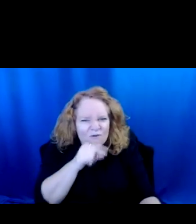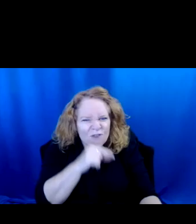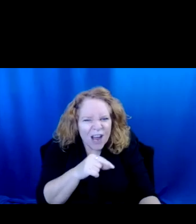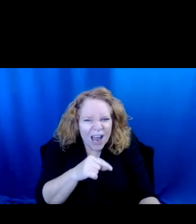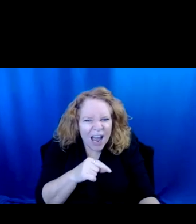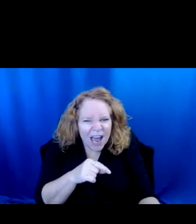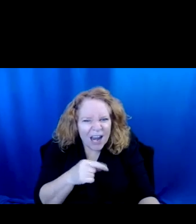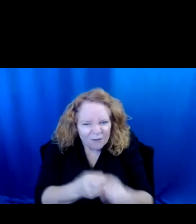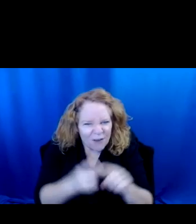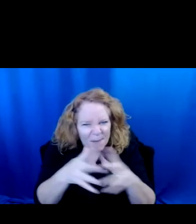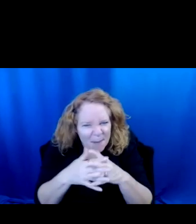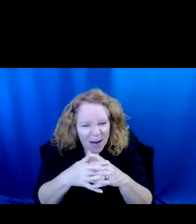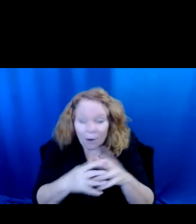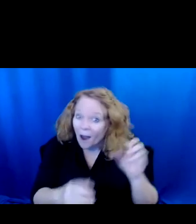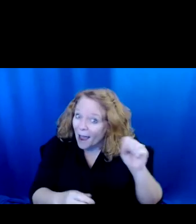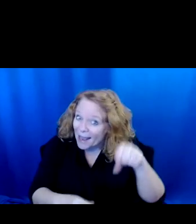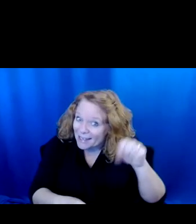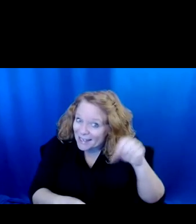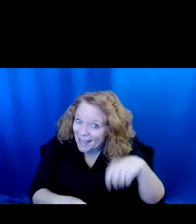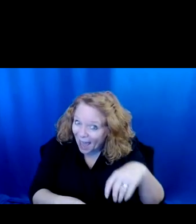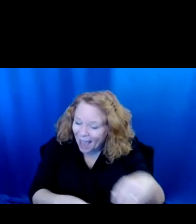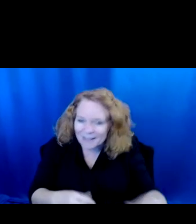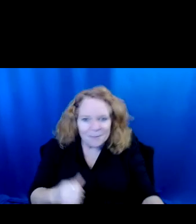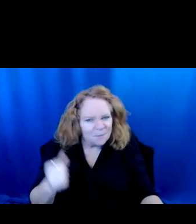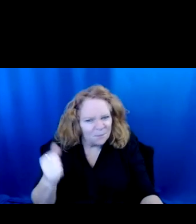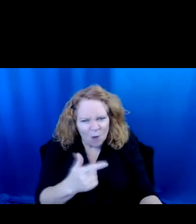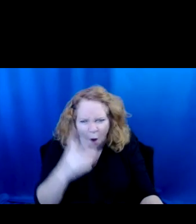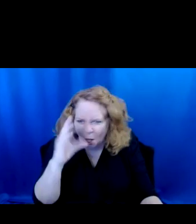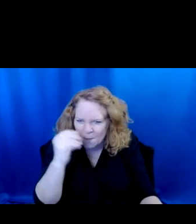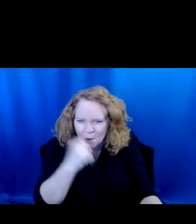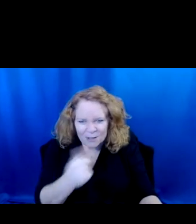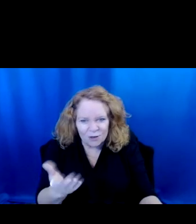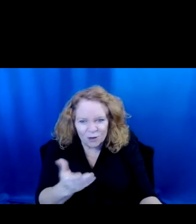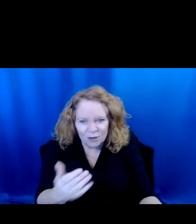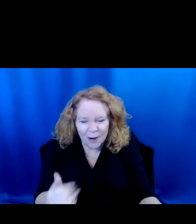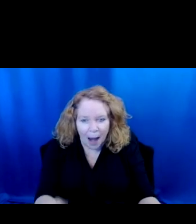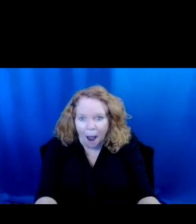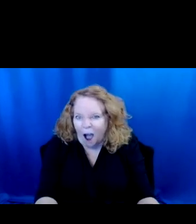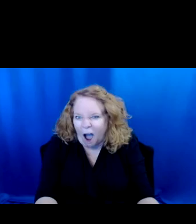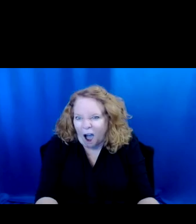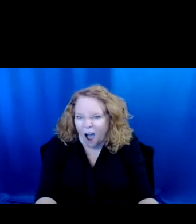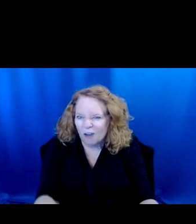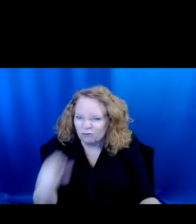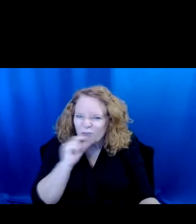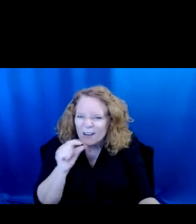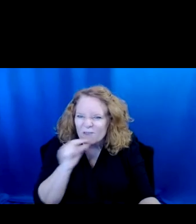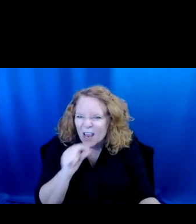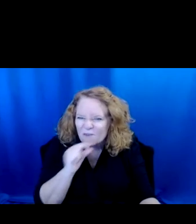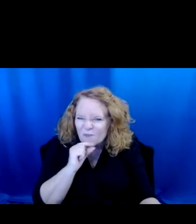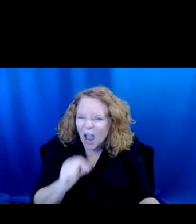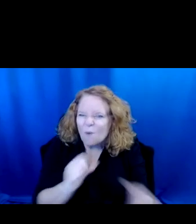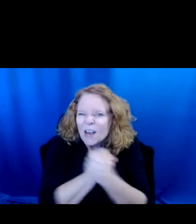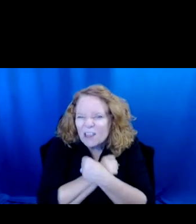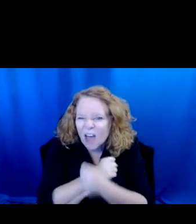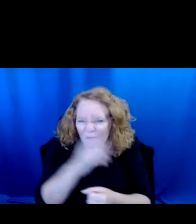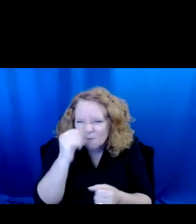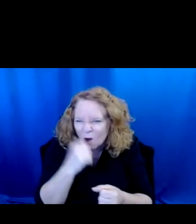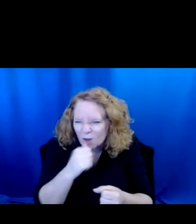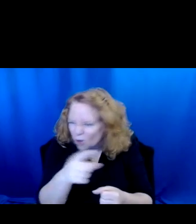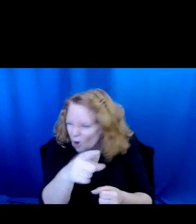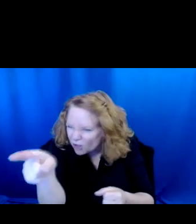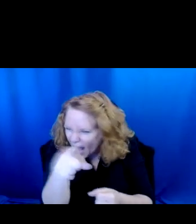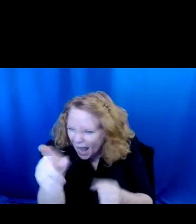From America? Yes, all the boys and girls are here, Marvin. Oh, Gwynny Gwyn Gwyn, we love the boys and girls from